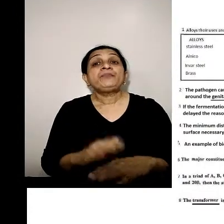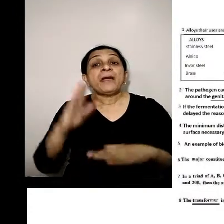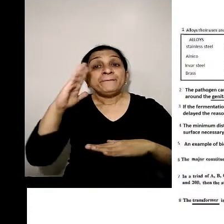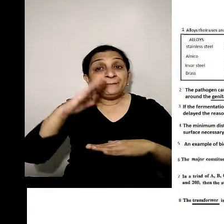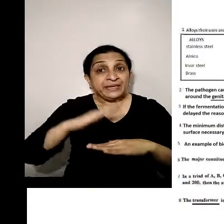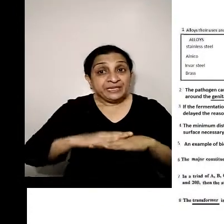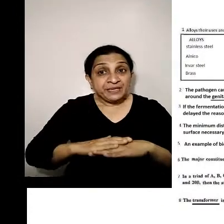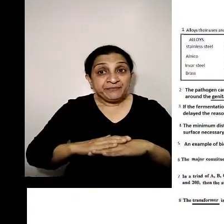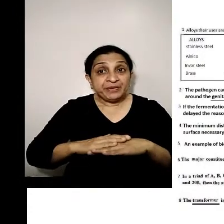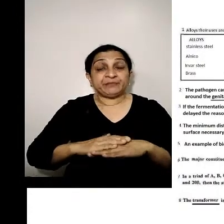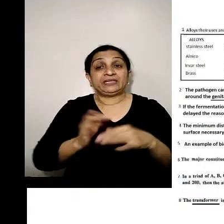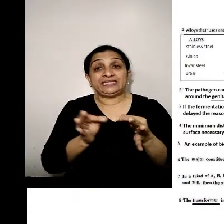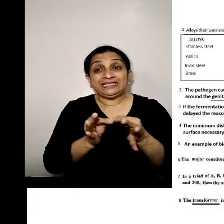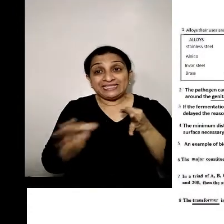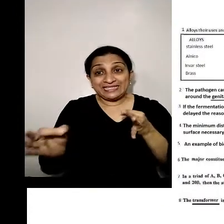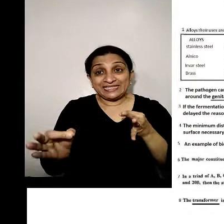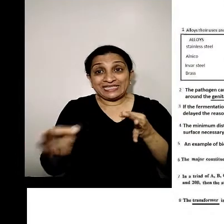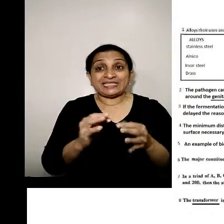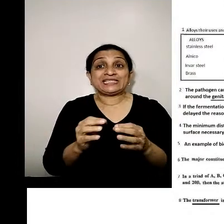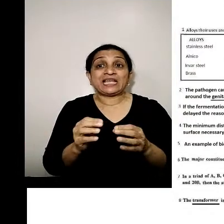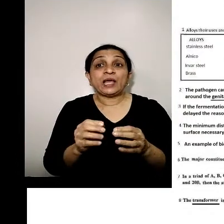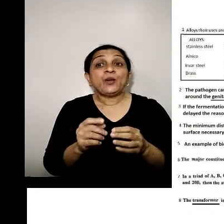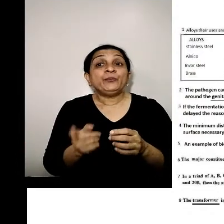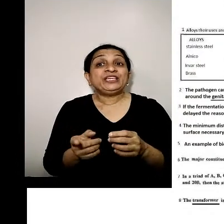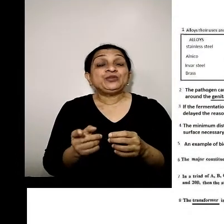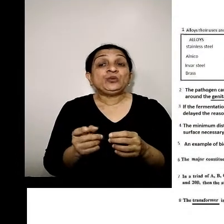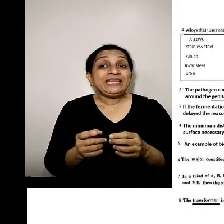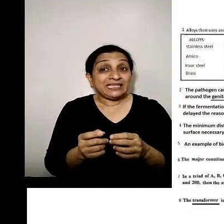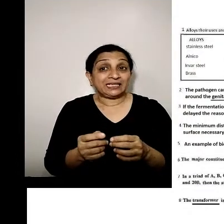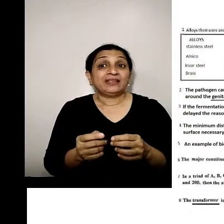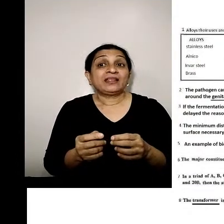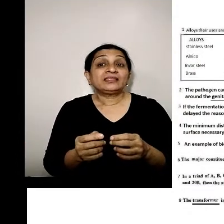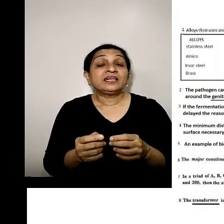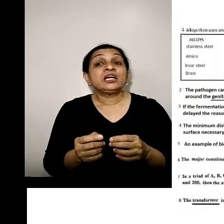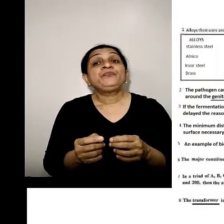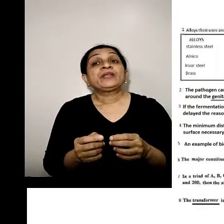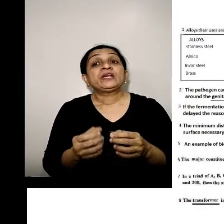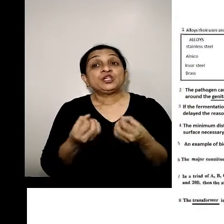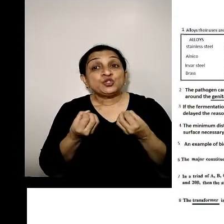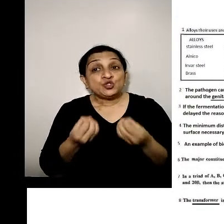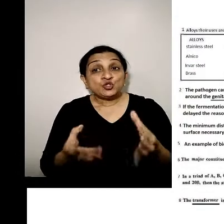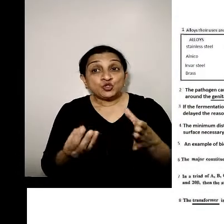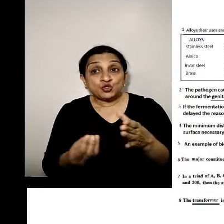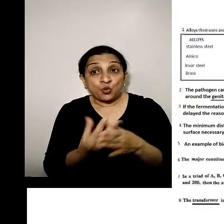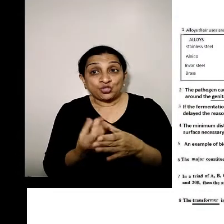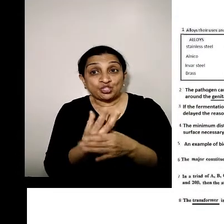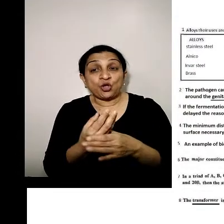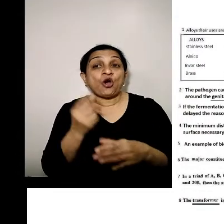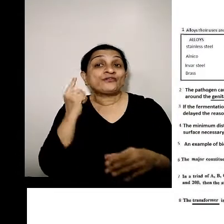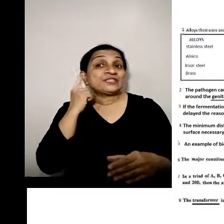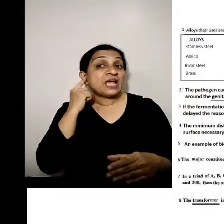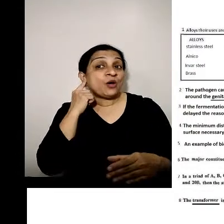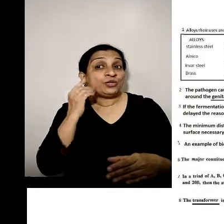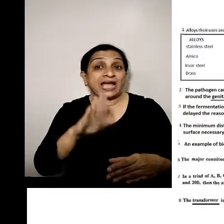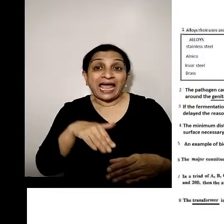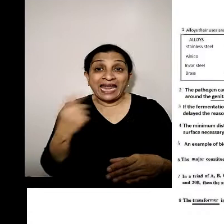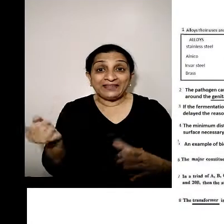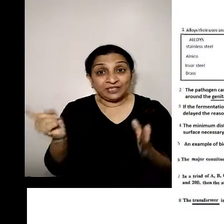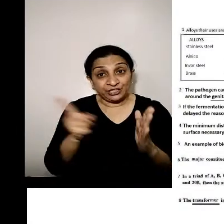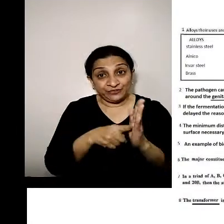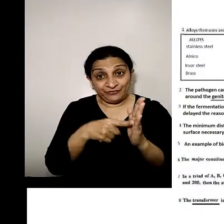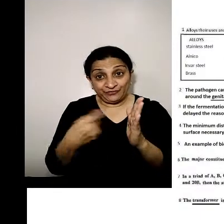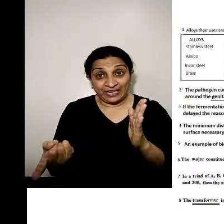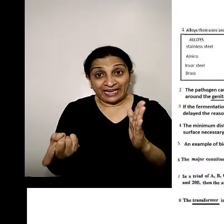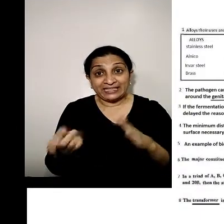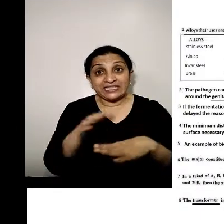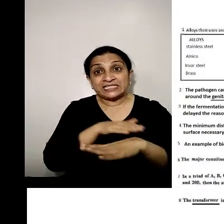Then the minimum distance between the source of sound and